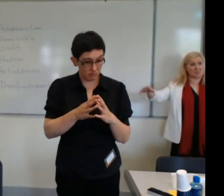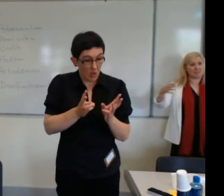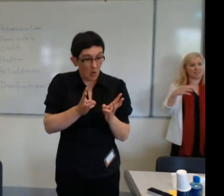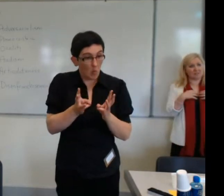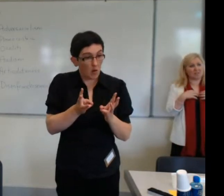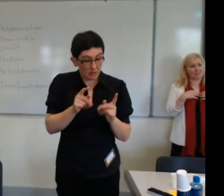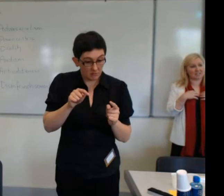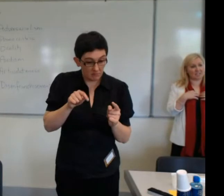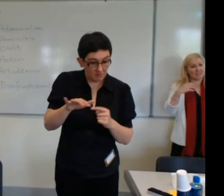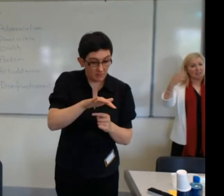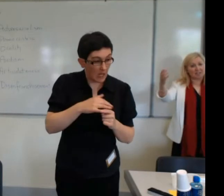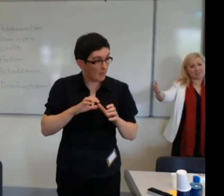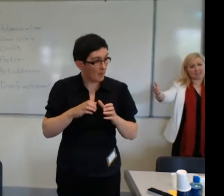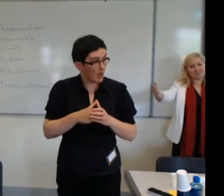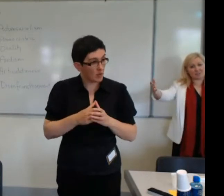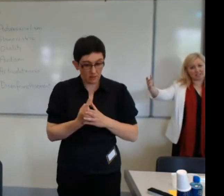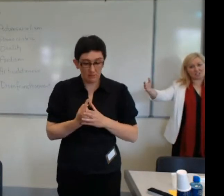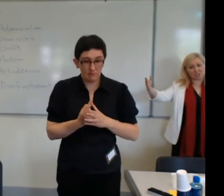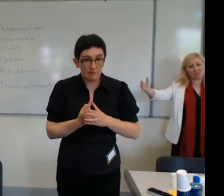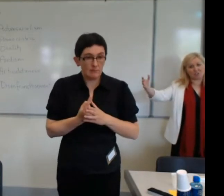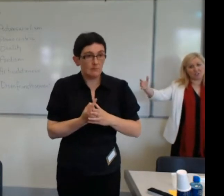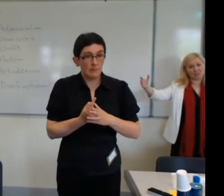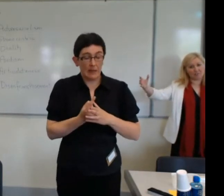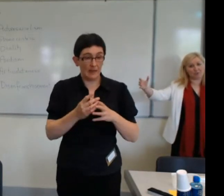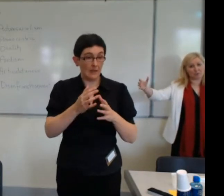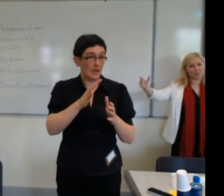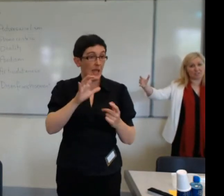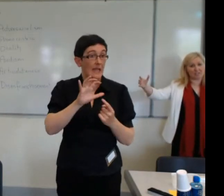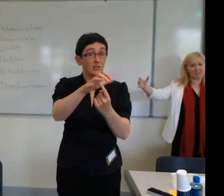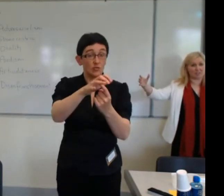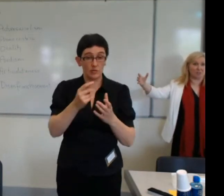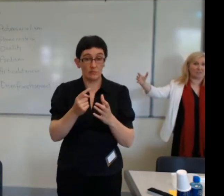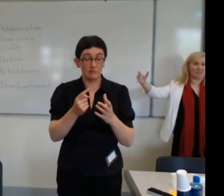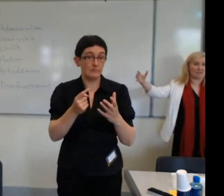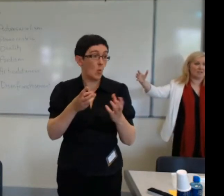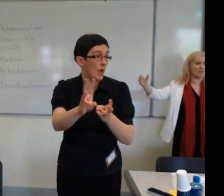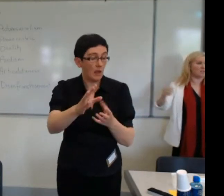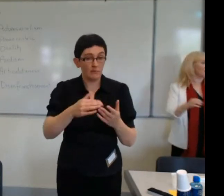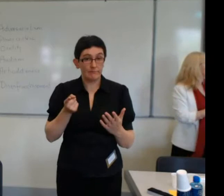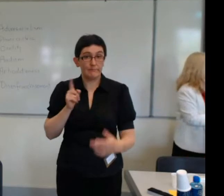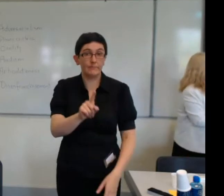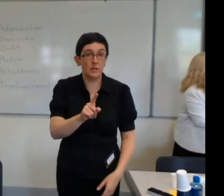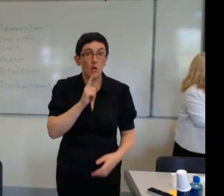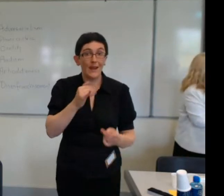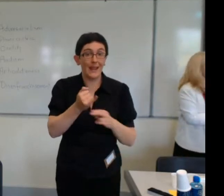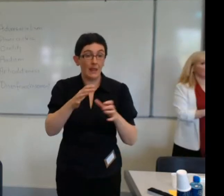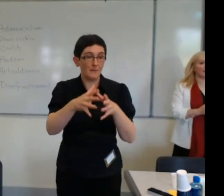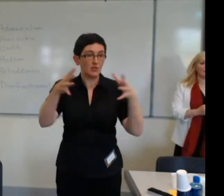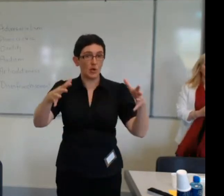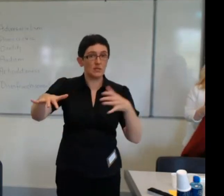where they're in a minority and they're encountering an institutional approach to things, or, you know, they're in a majority setting. It's not